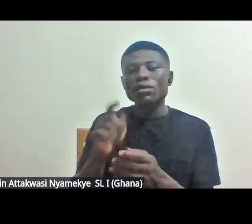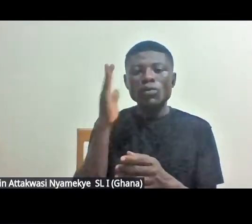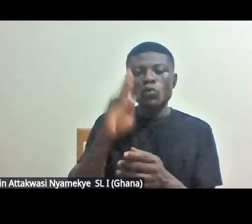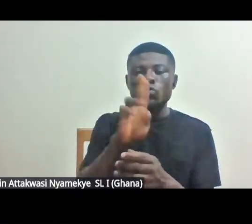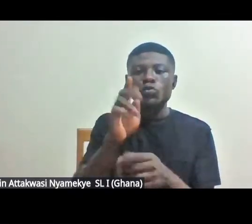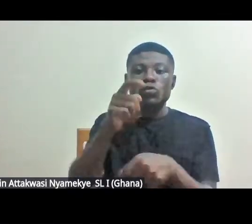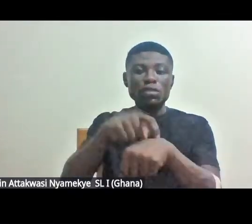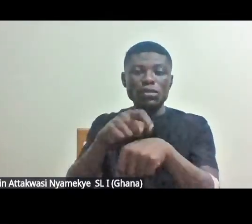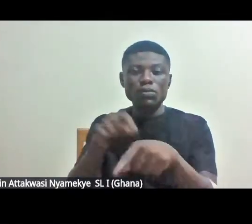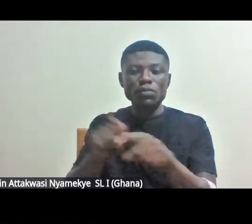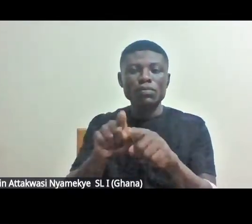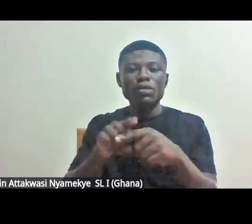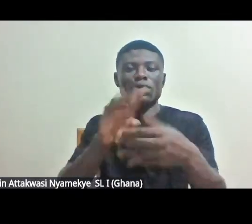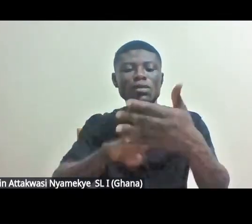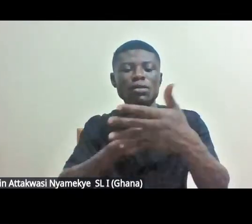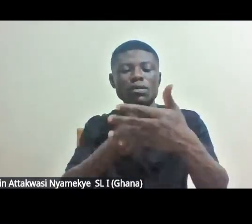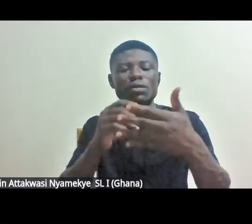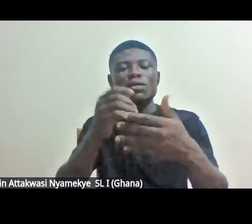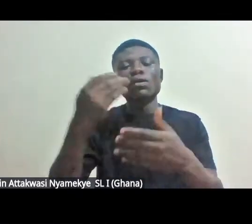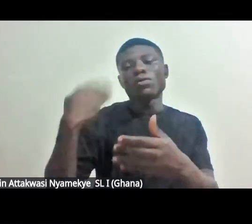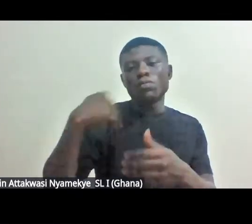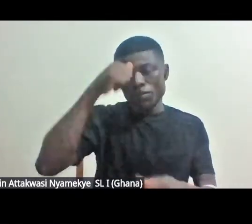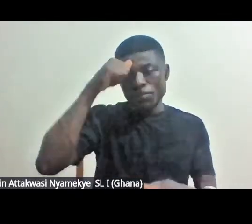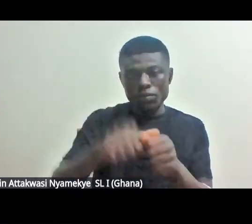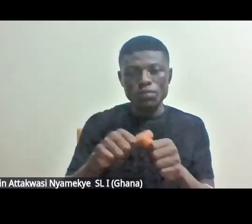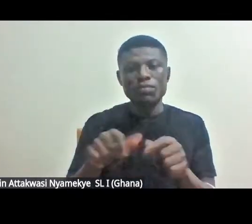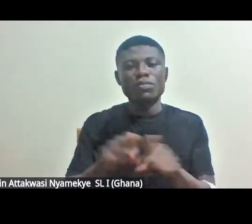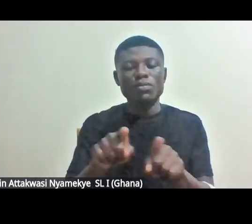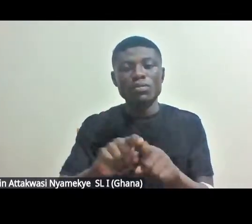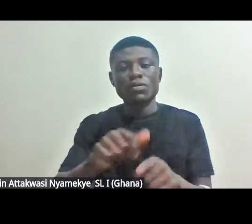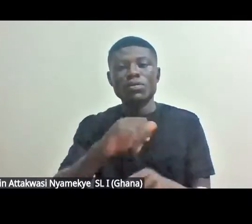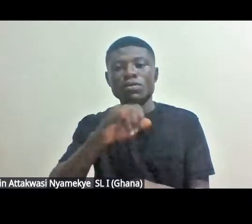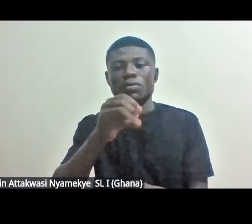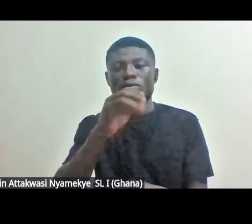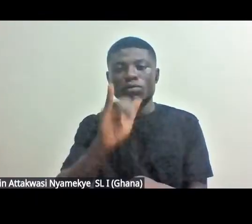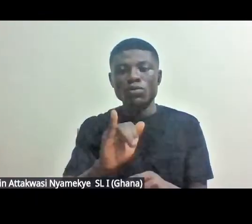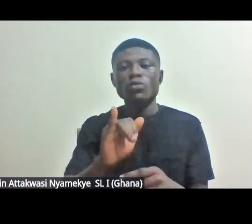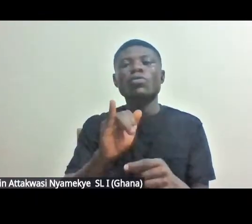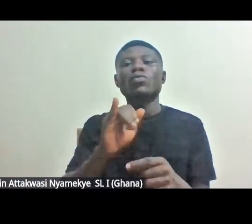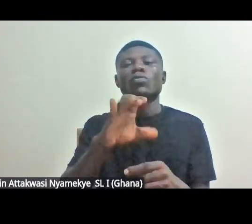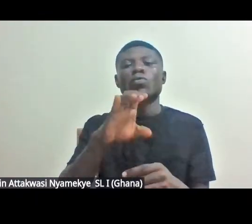and schedule reminders. Joyce will take a screenshot or record.